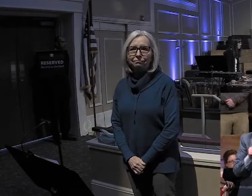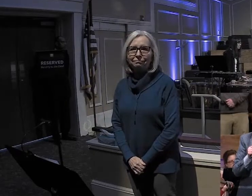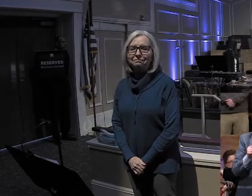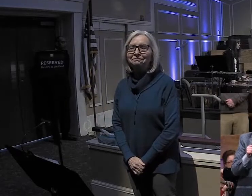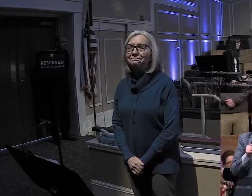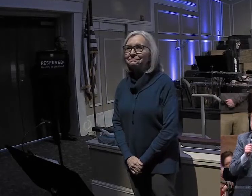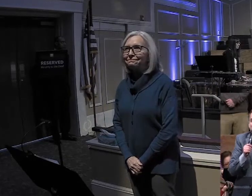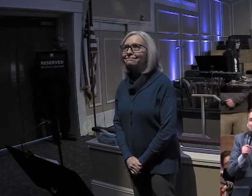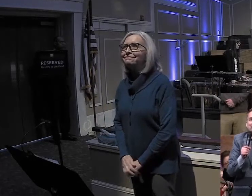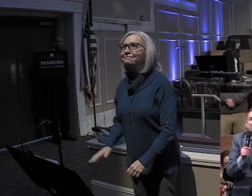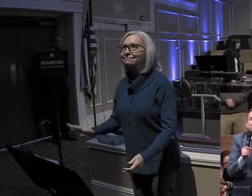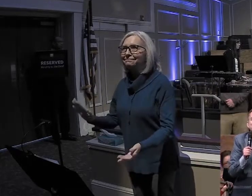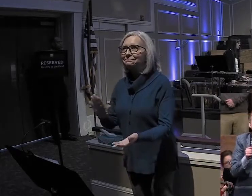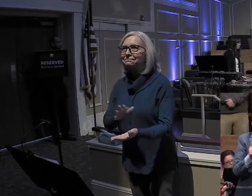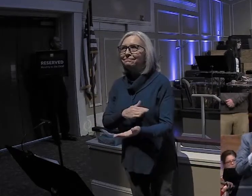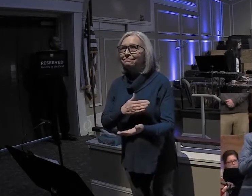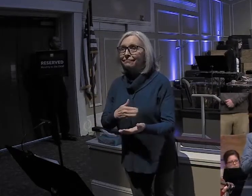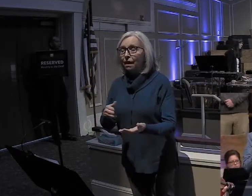Sing this hymn together.